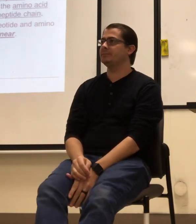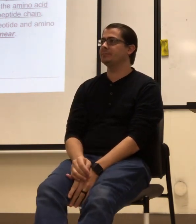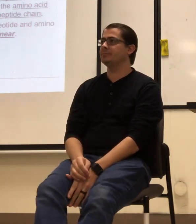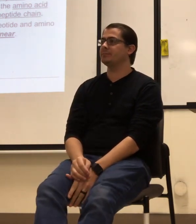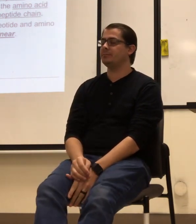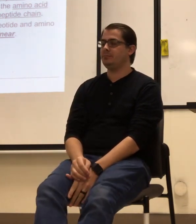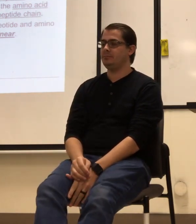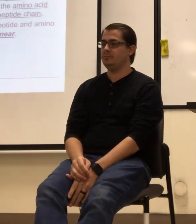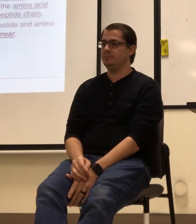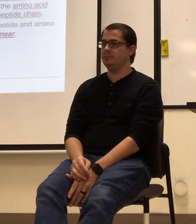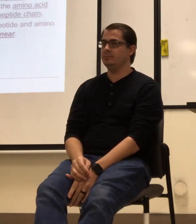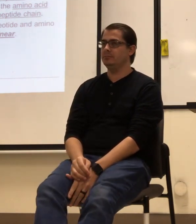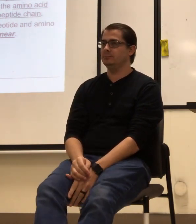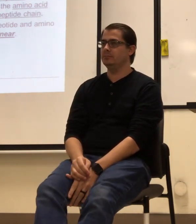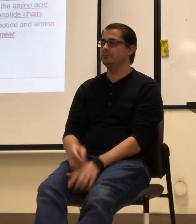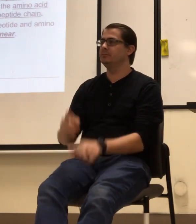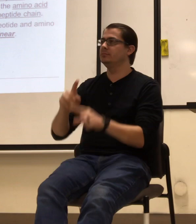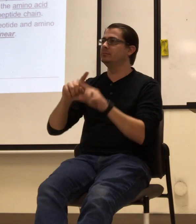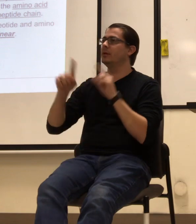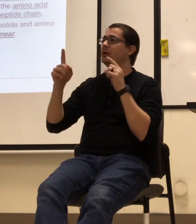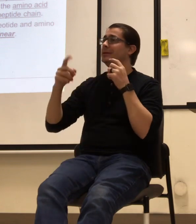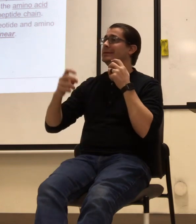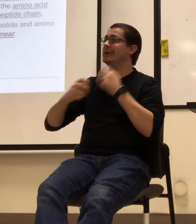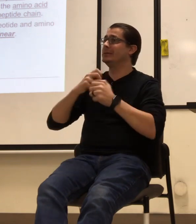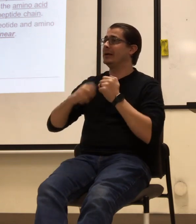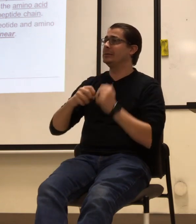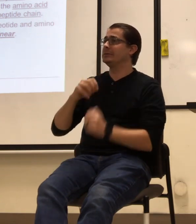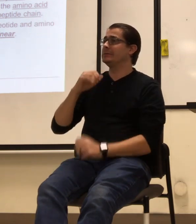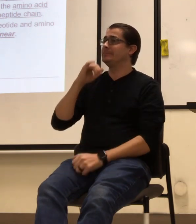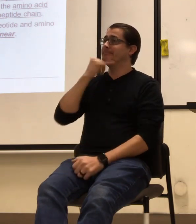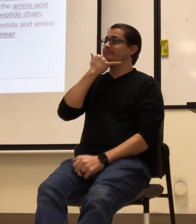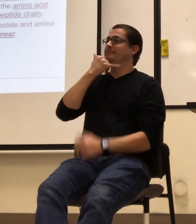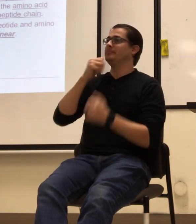However, there's a problem with my code.